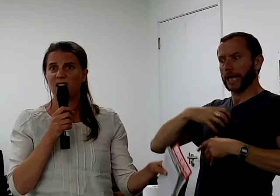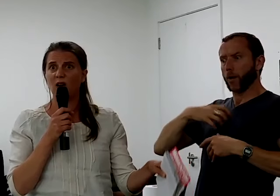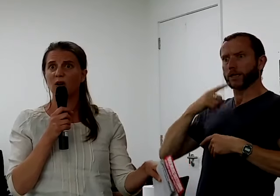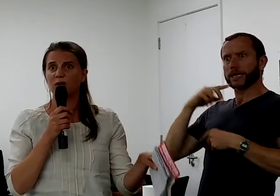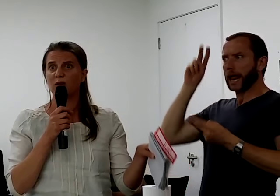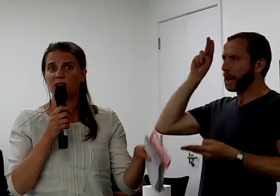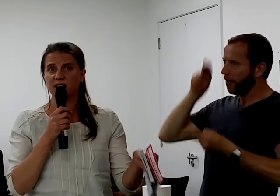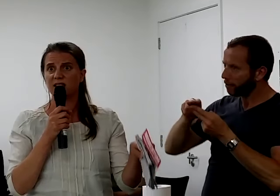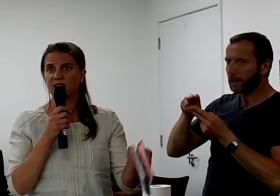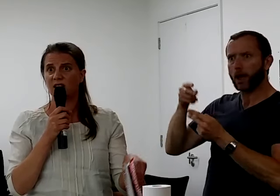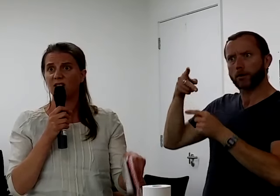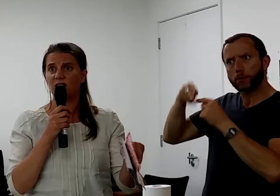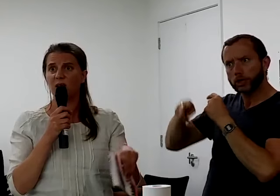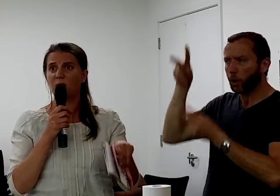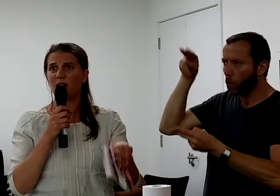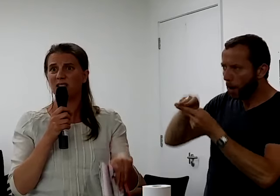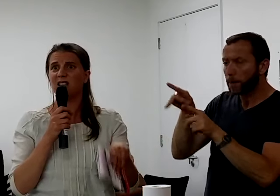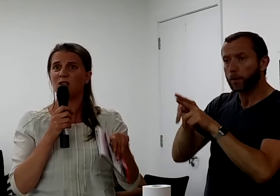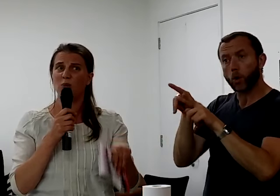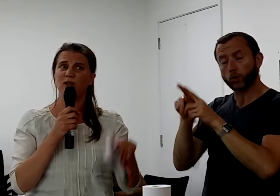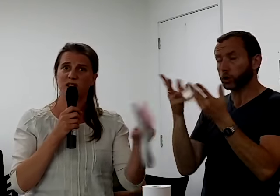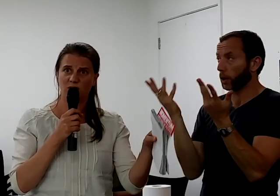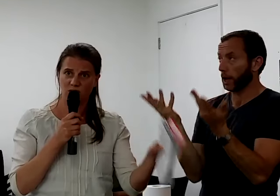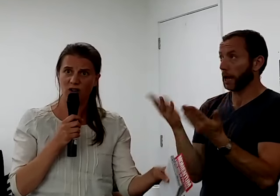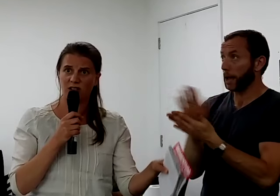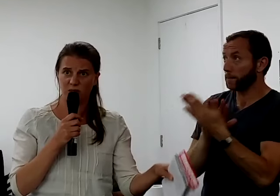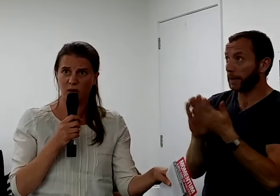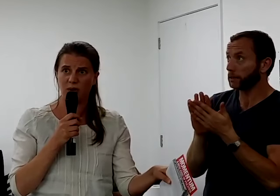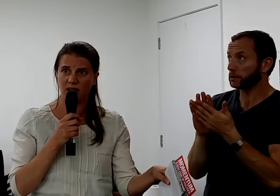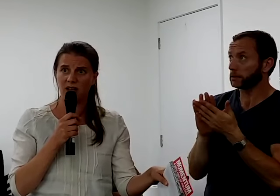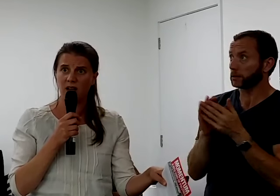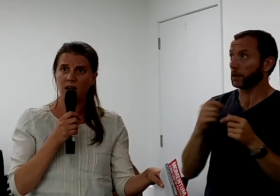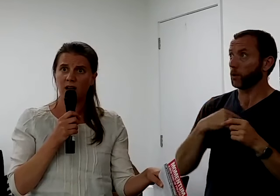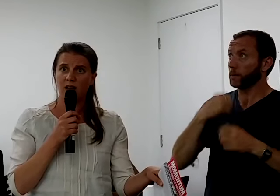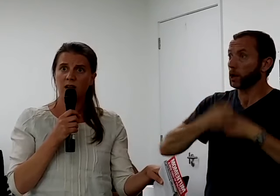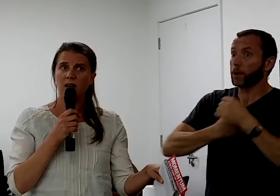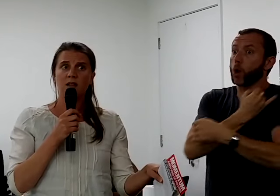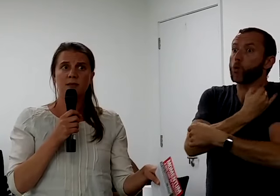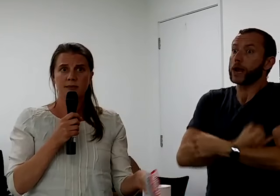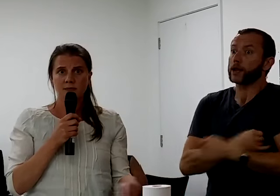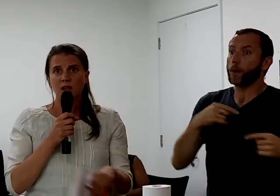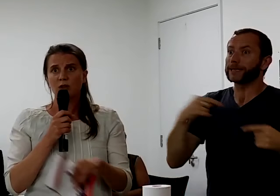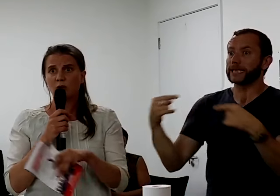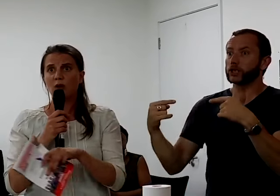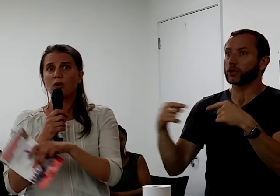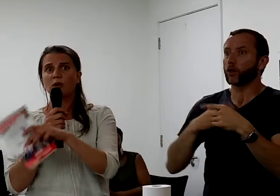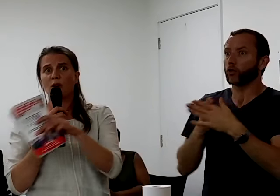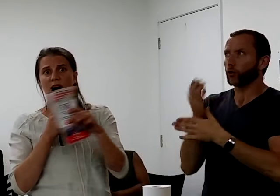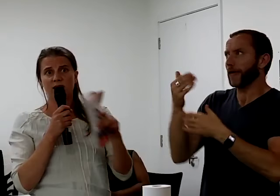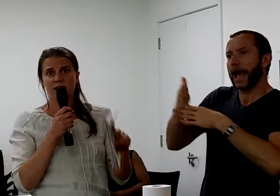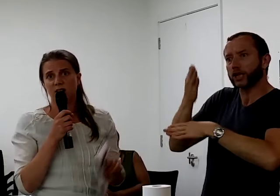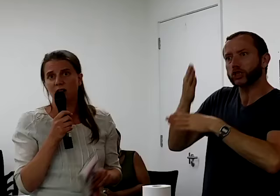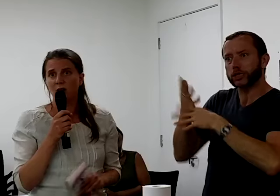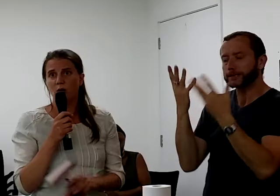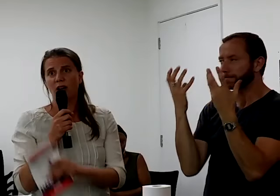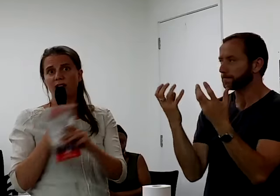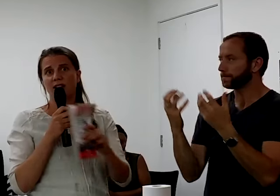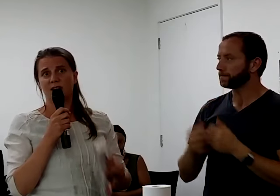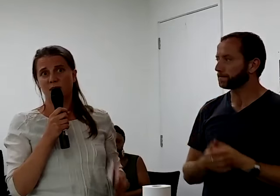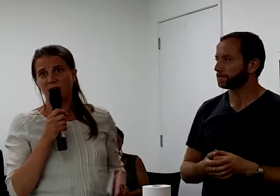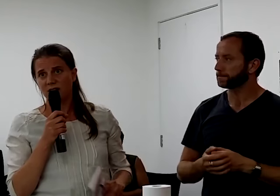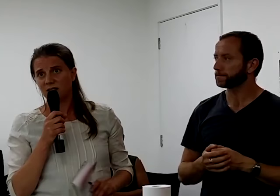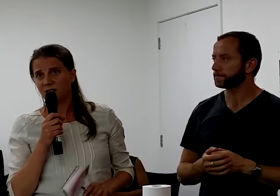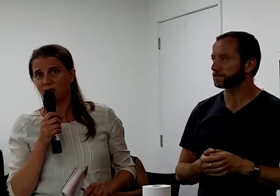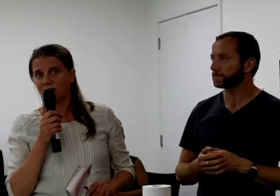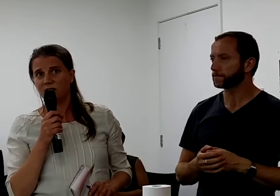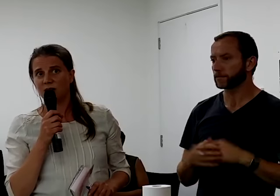attacking them, but they're also letting down the Labour Party in opposing the Tories properly. So, you know, I think we